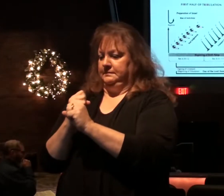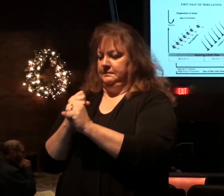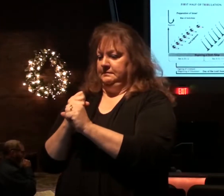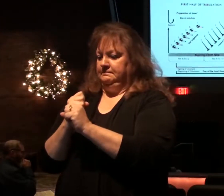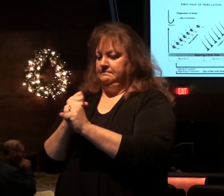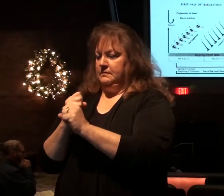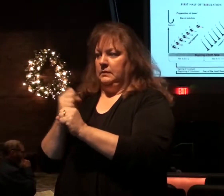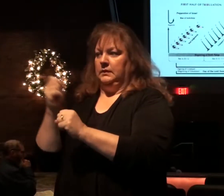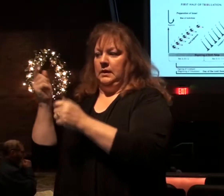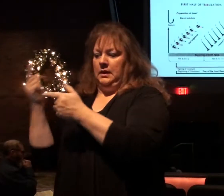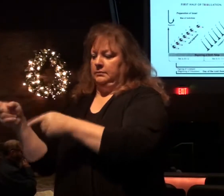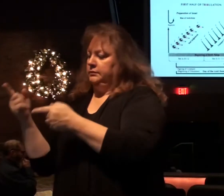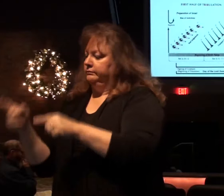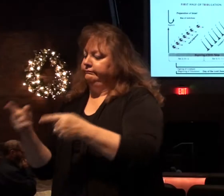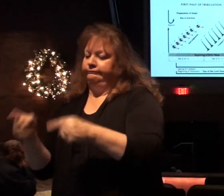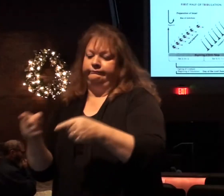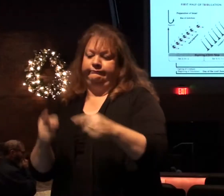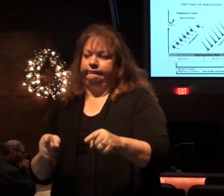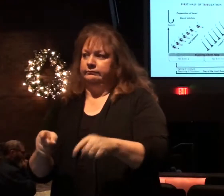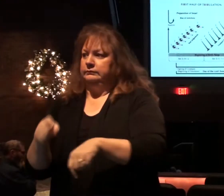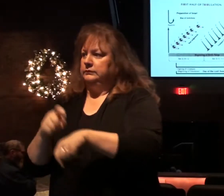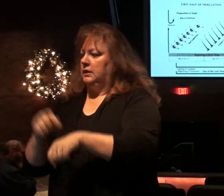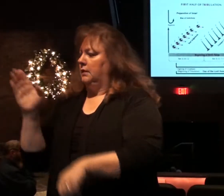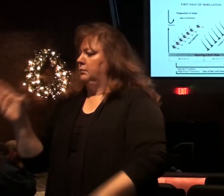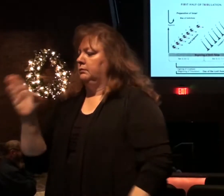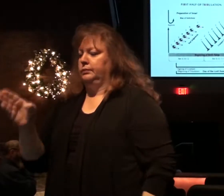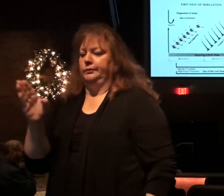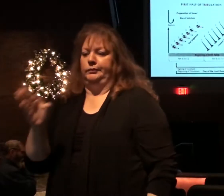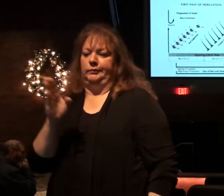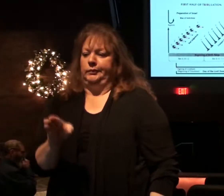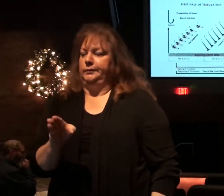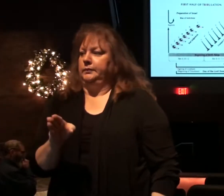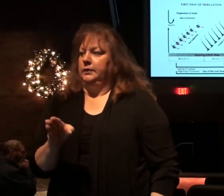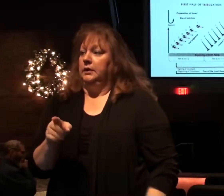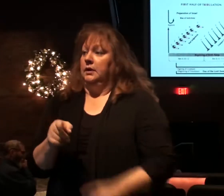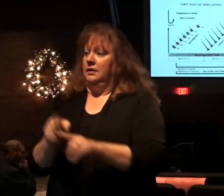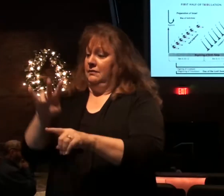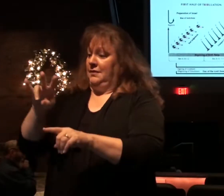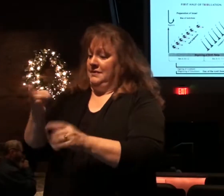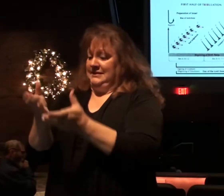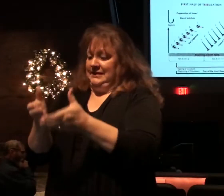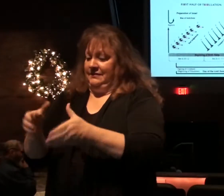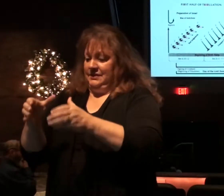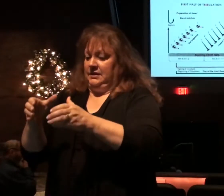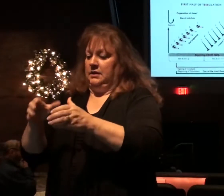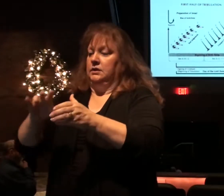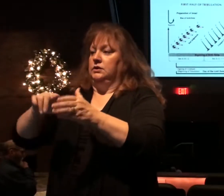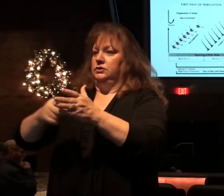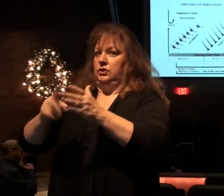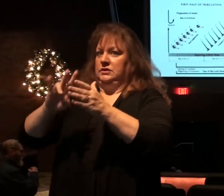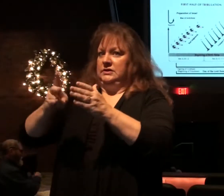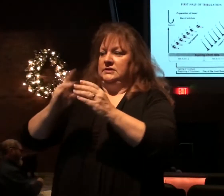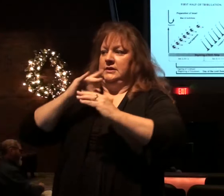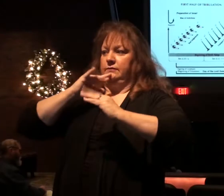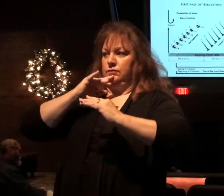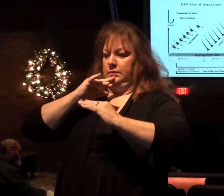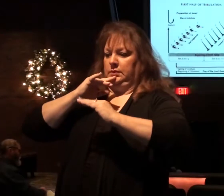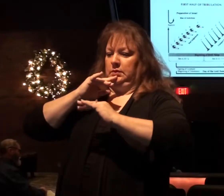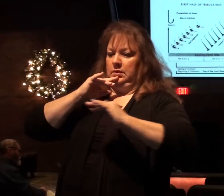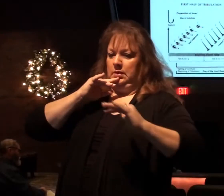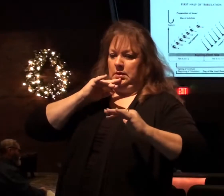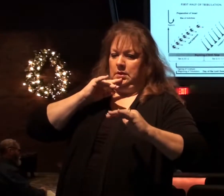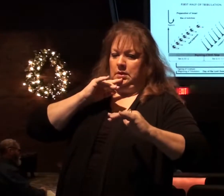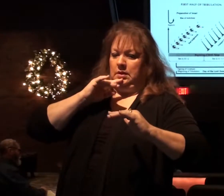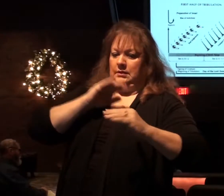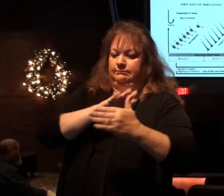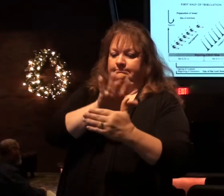First, one after another, so they're sequential. Out of the 7th seal come the 7 trumpets. That brings us